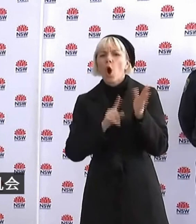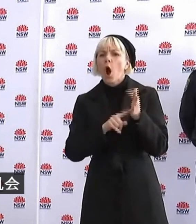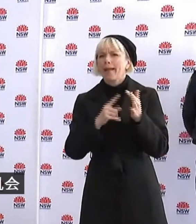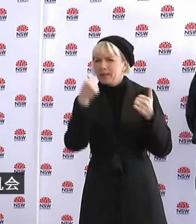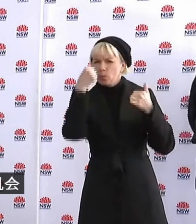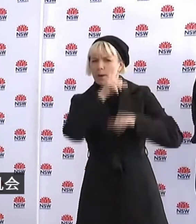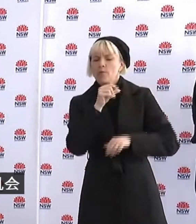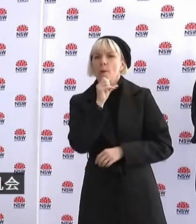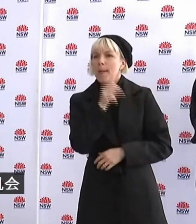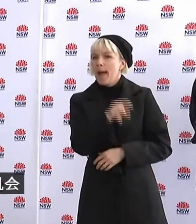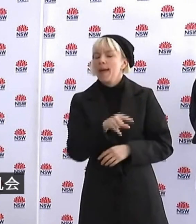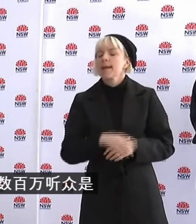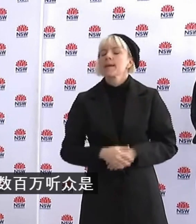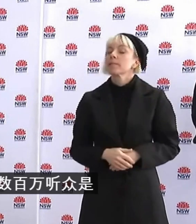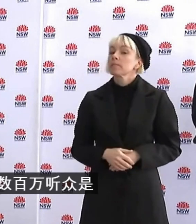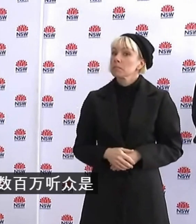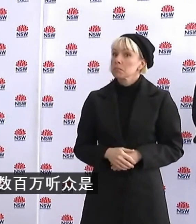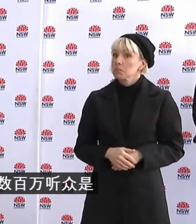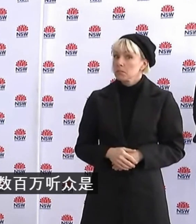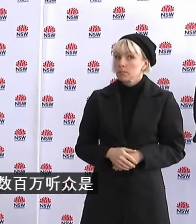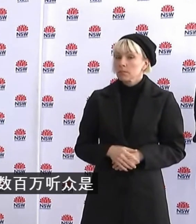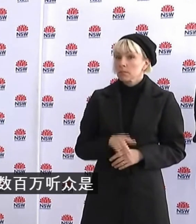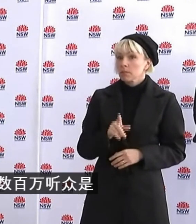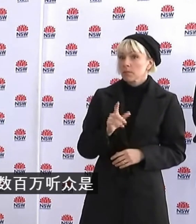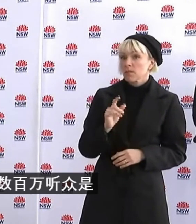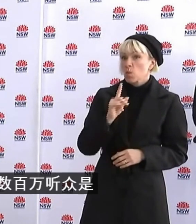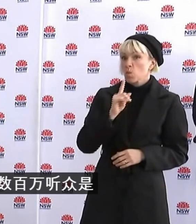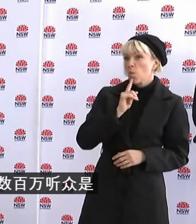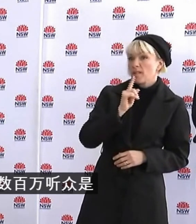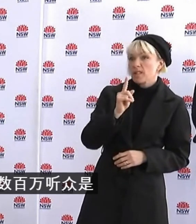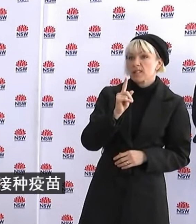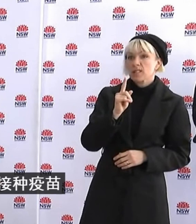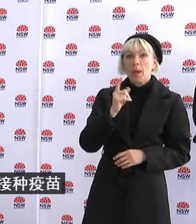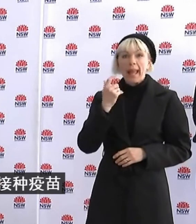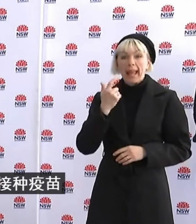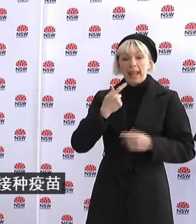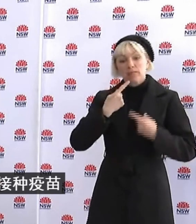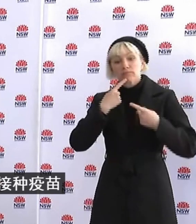sorry. Is this an opportunity for, Kyle, we talk to our millions of listeners every morning. Is